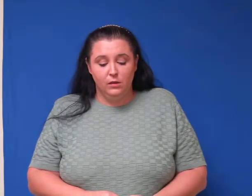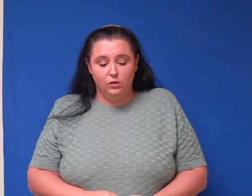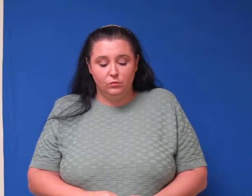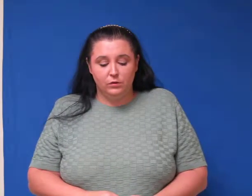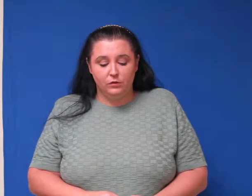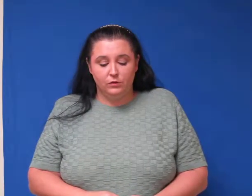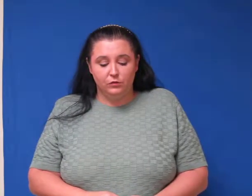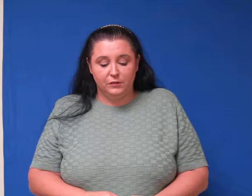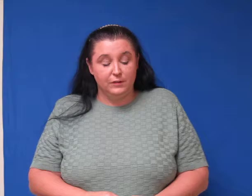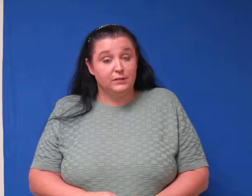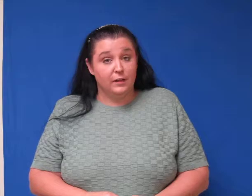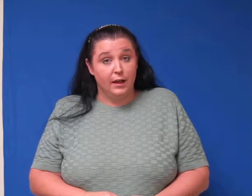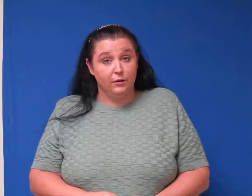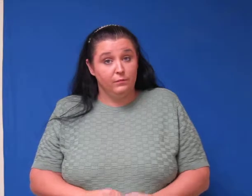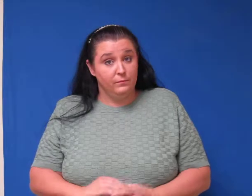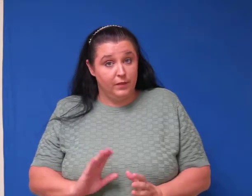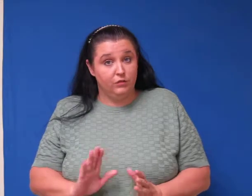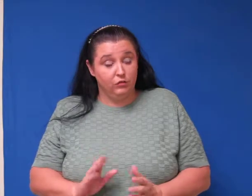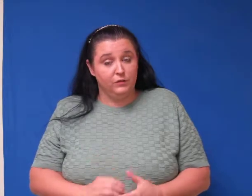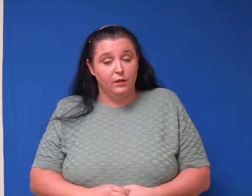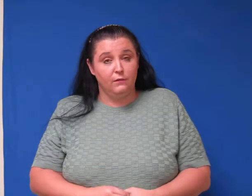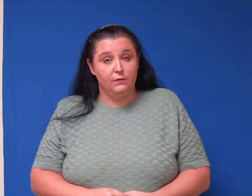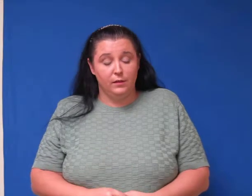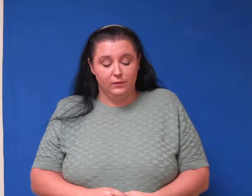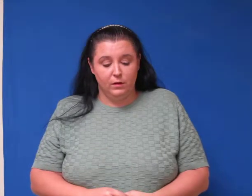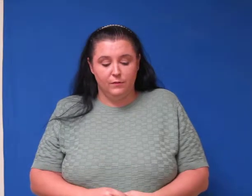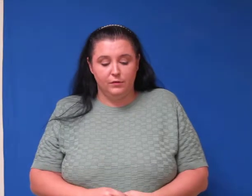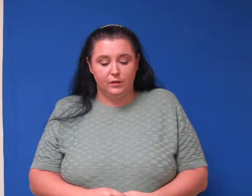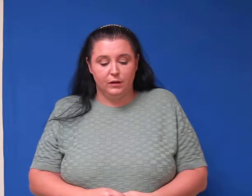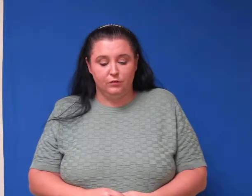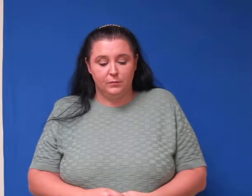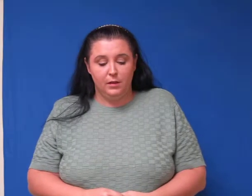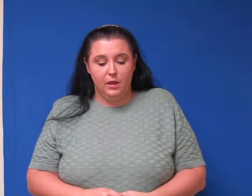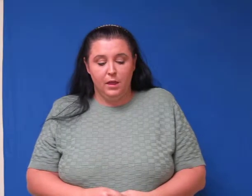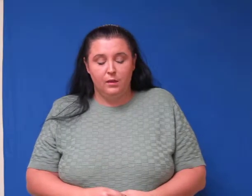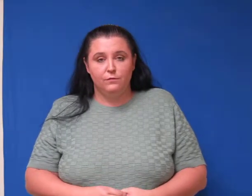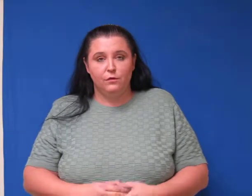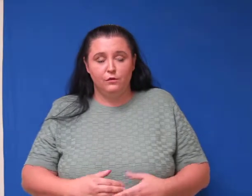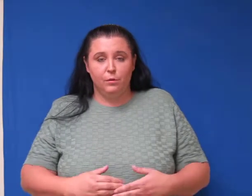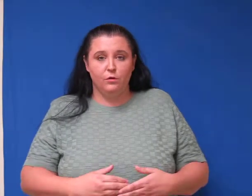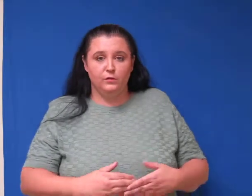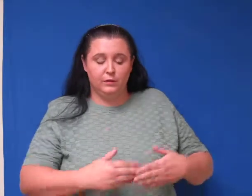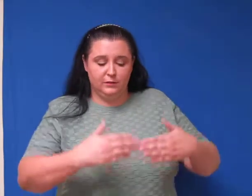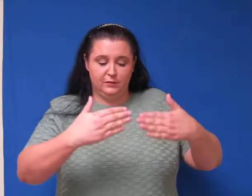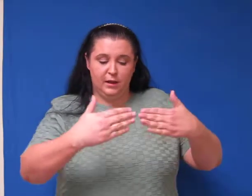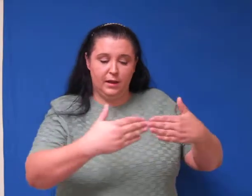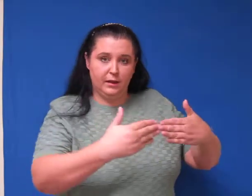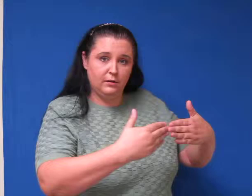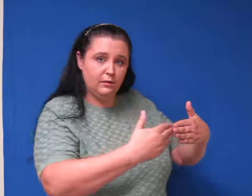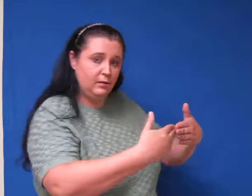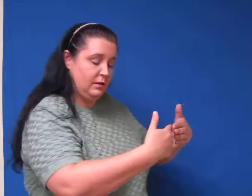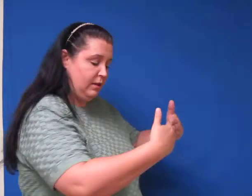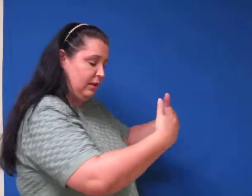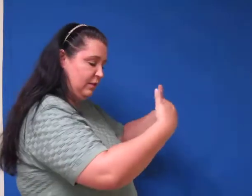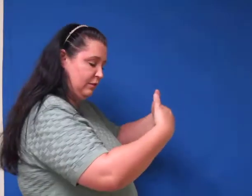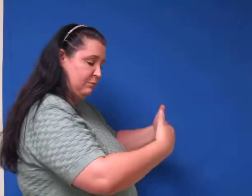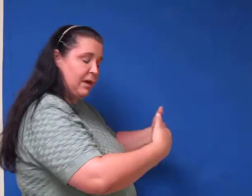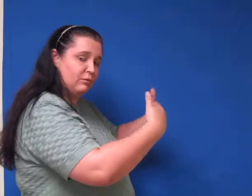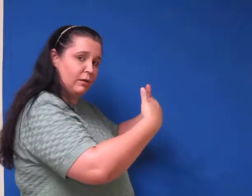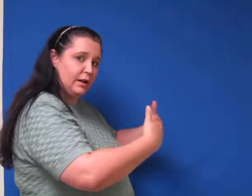You will notice you'll see the signer, that's yourself in the conversation, and first person is signed in the space right here